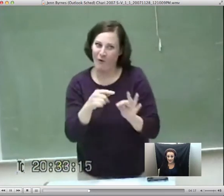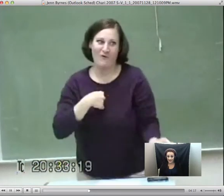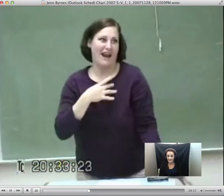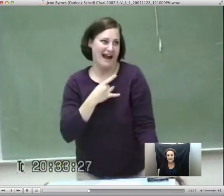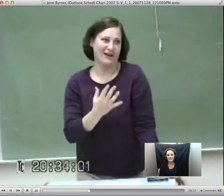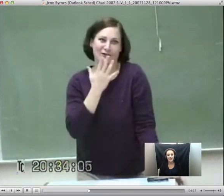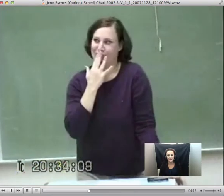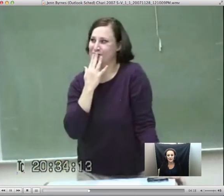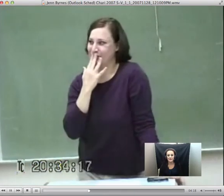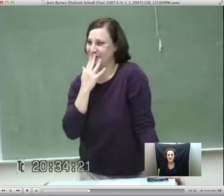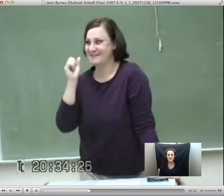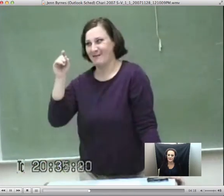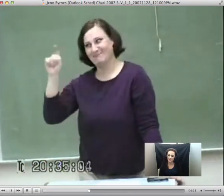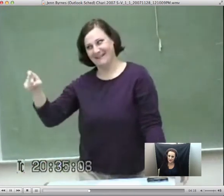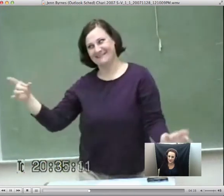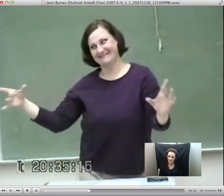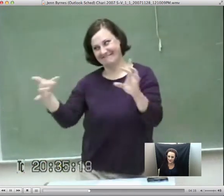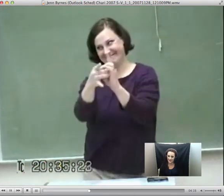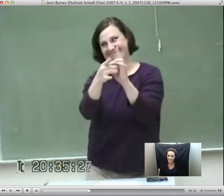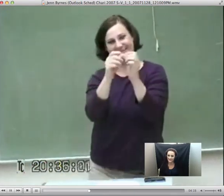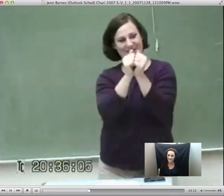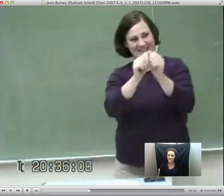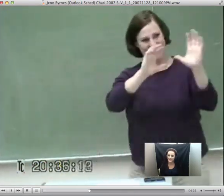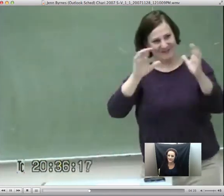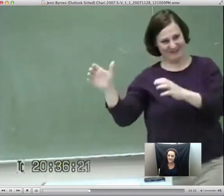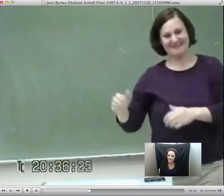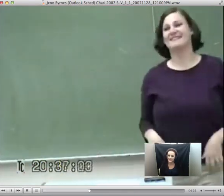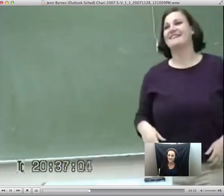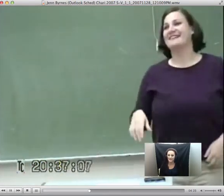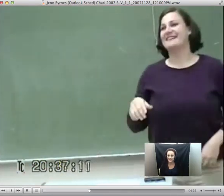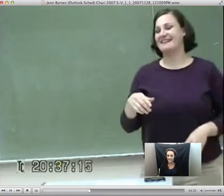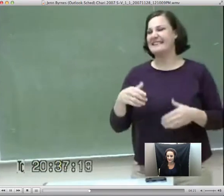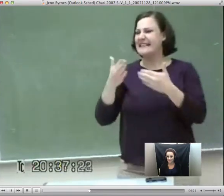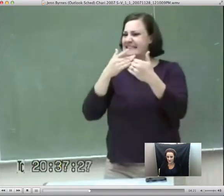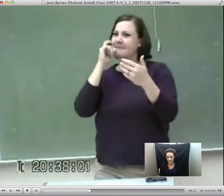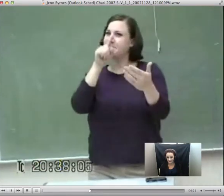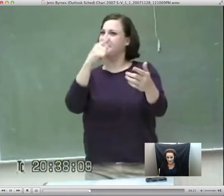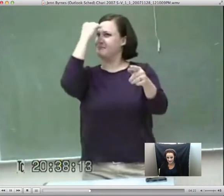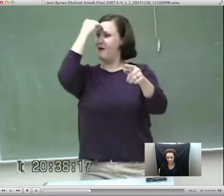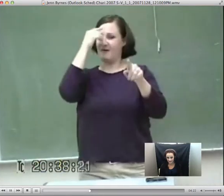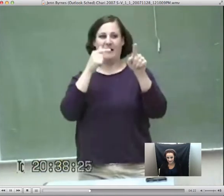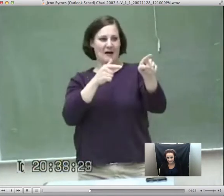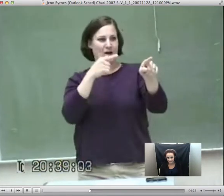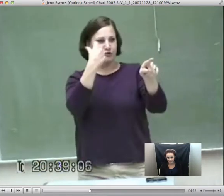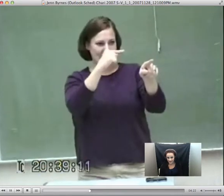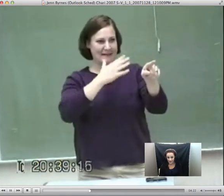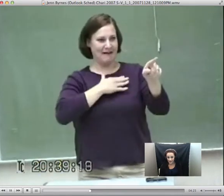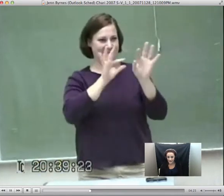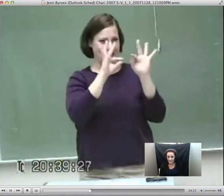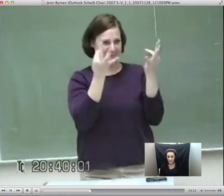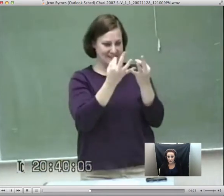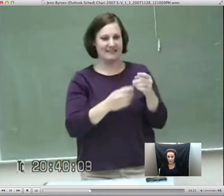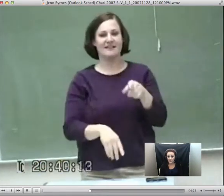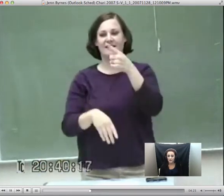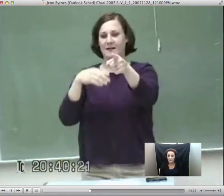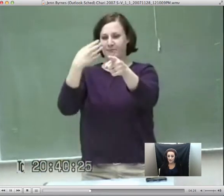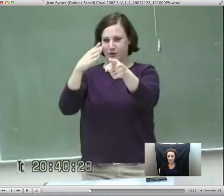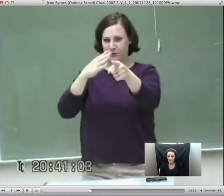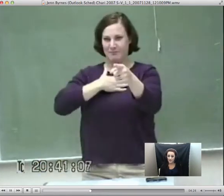and colors are very important to me. I love colors, and they have to have a system to it. That way it's easy to know, that's green, that's related